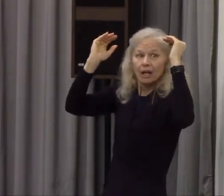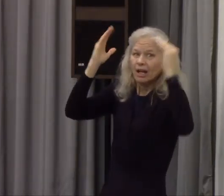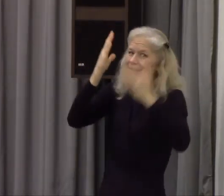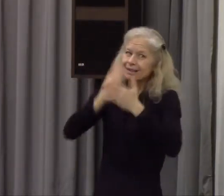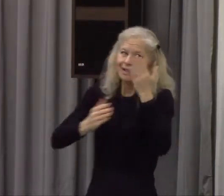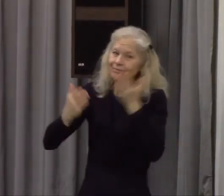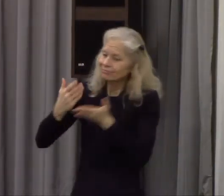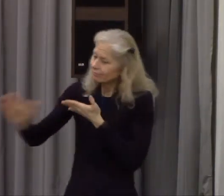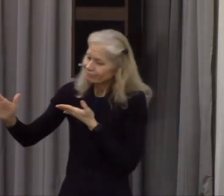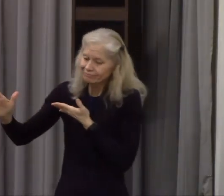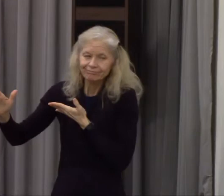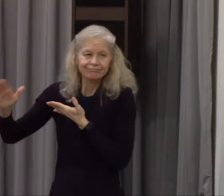something about that already.